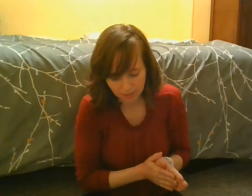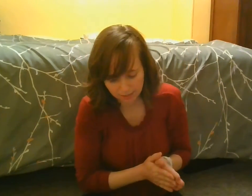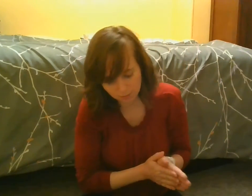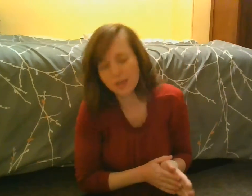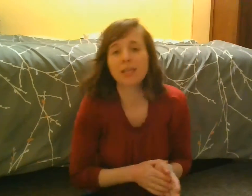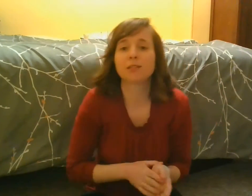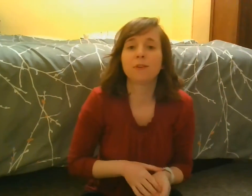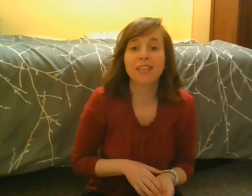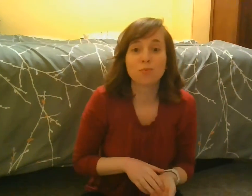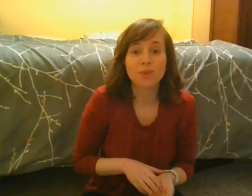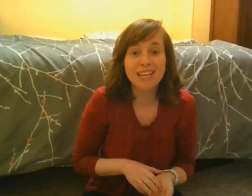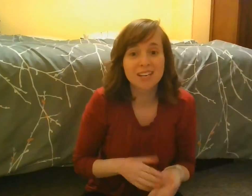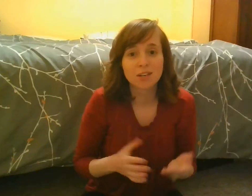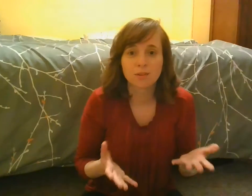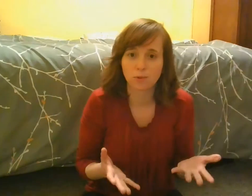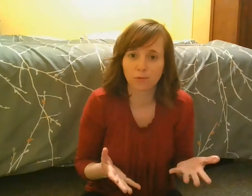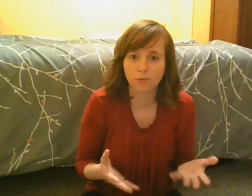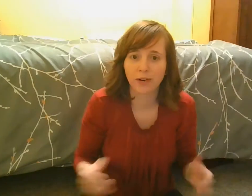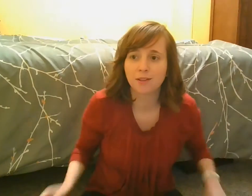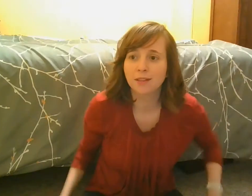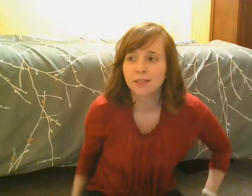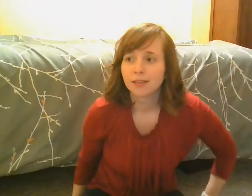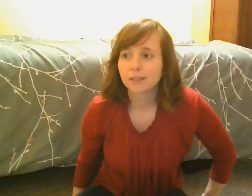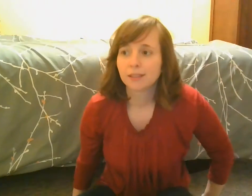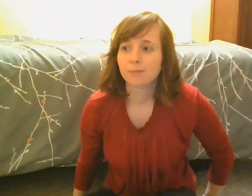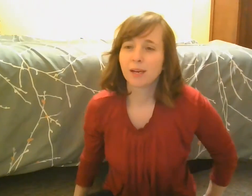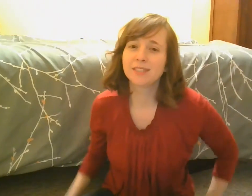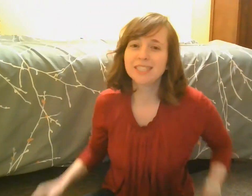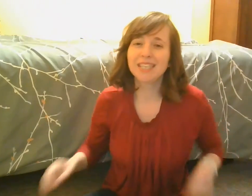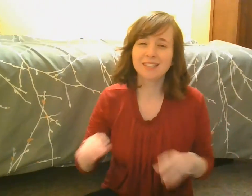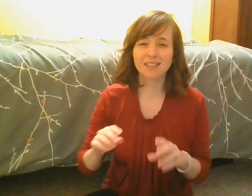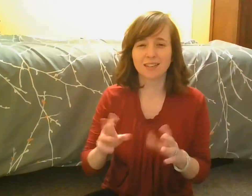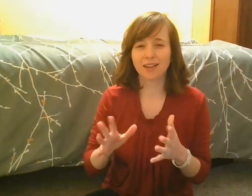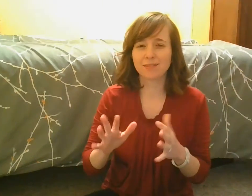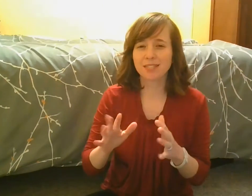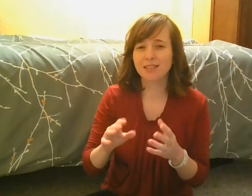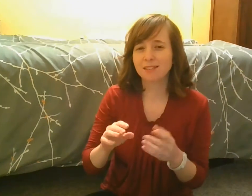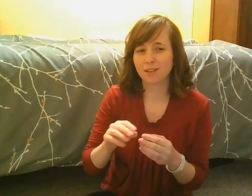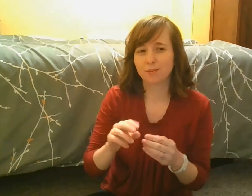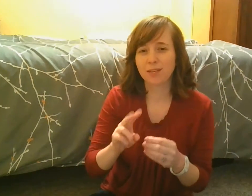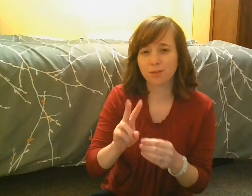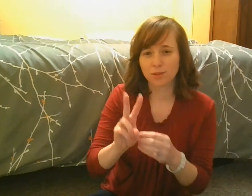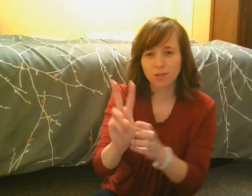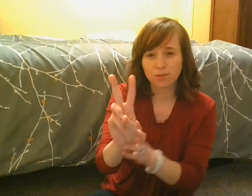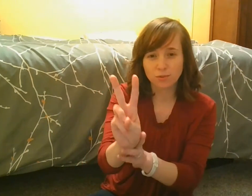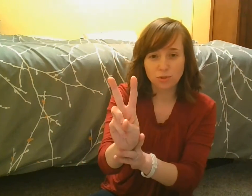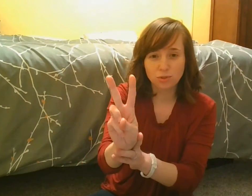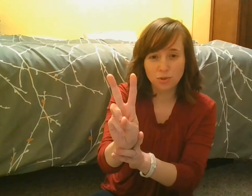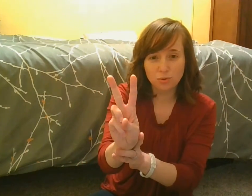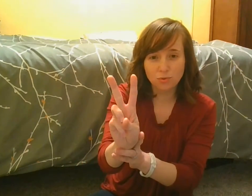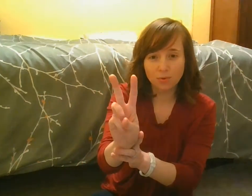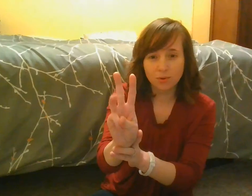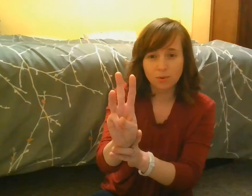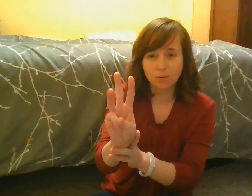Next one is feeling weak or frail. I've seen either you can use two